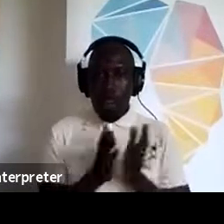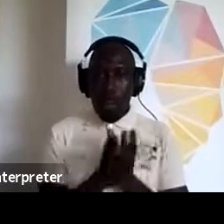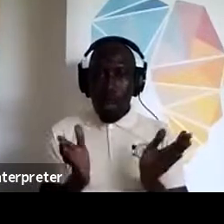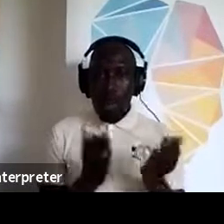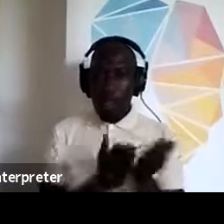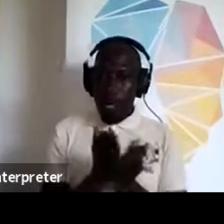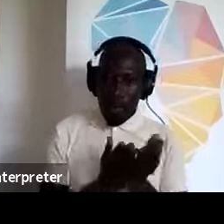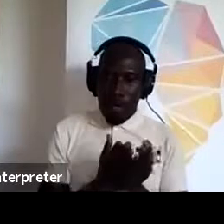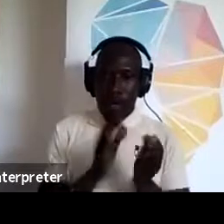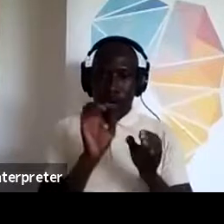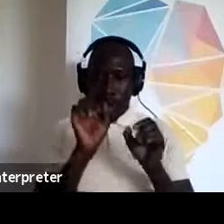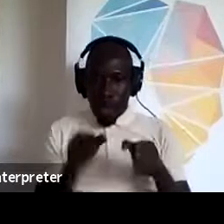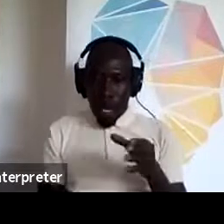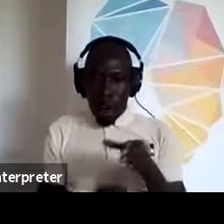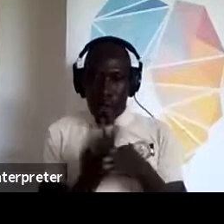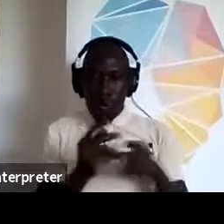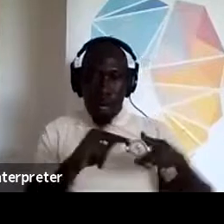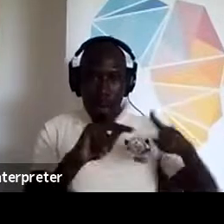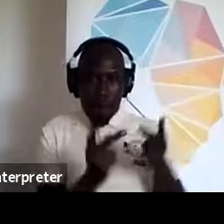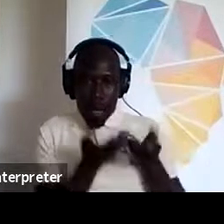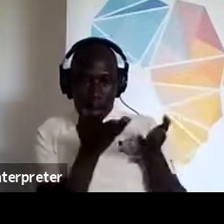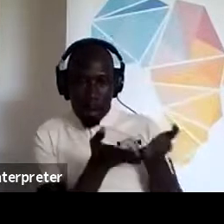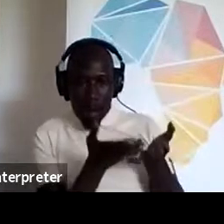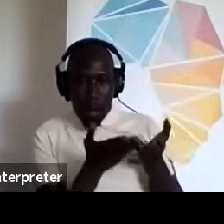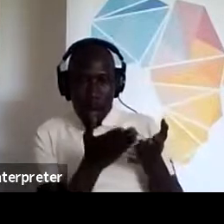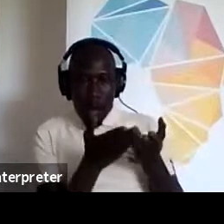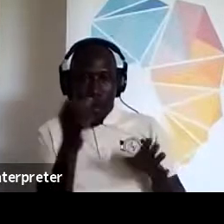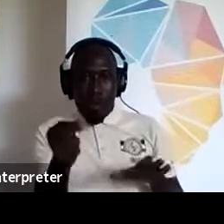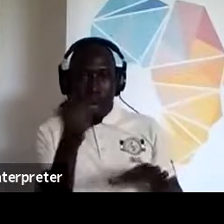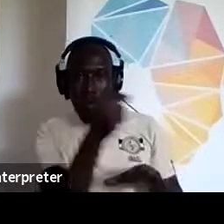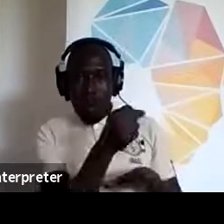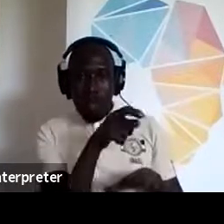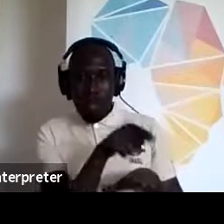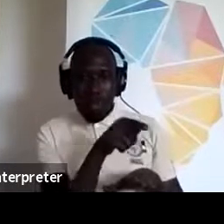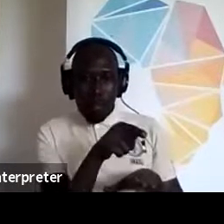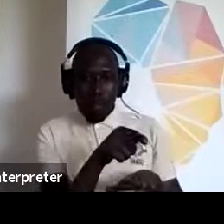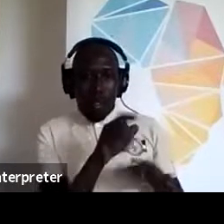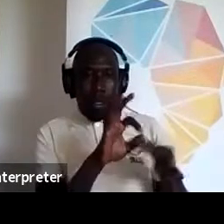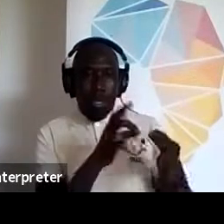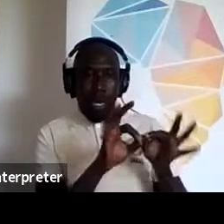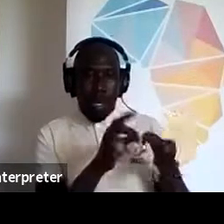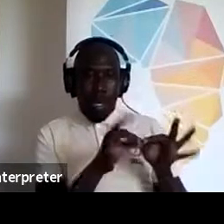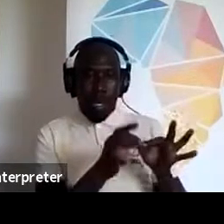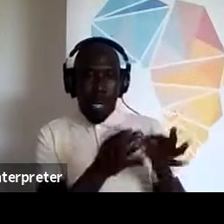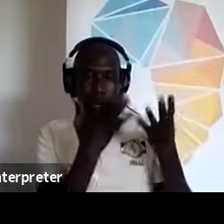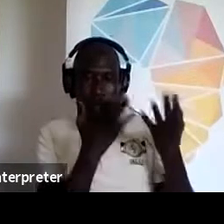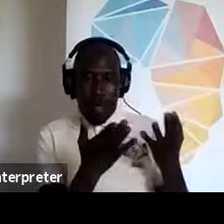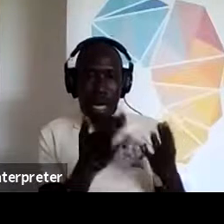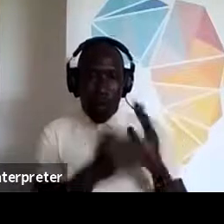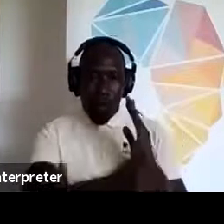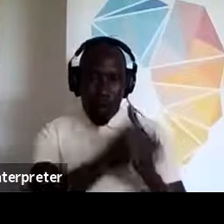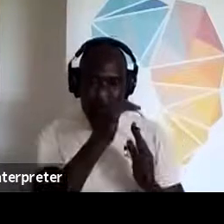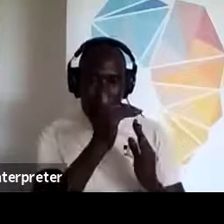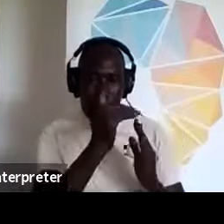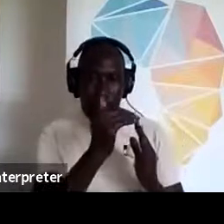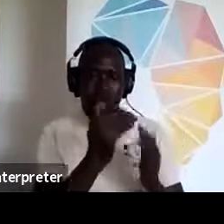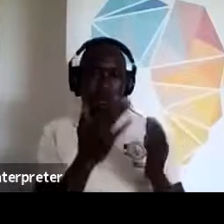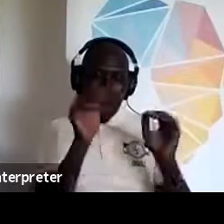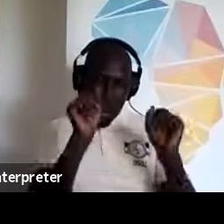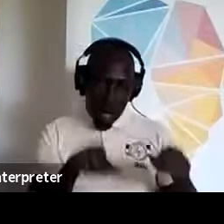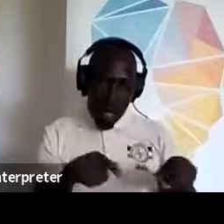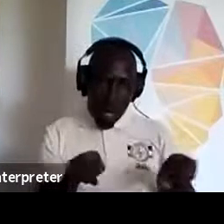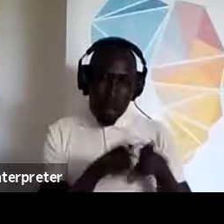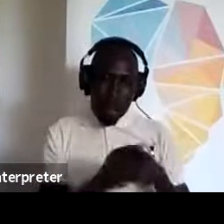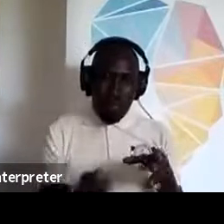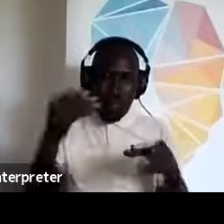create a place of hiring these people with sign language as professionals so that they can be put